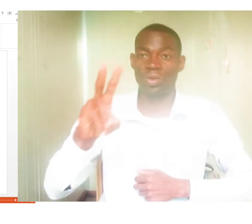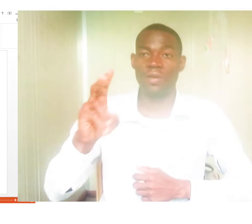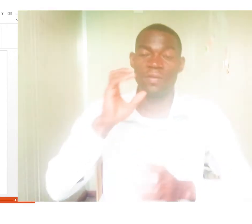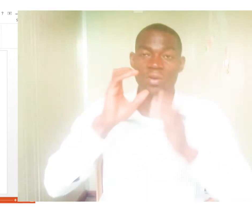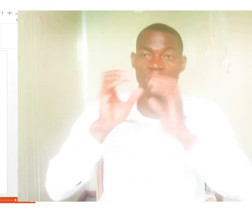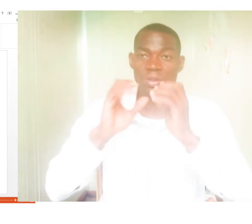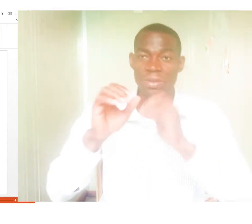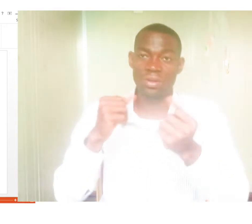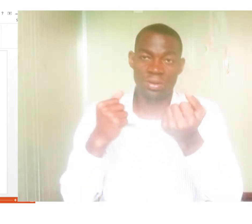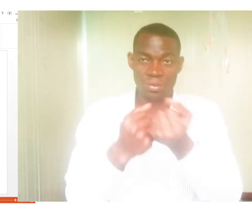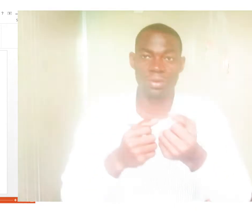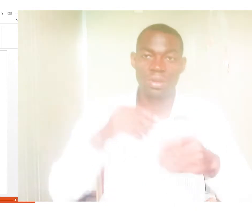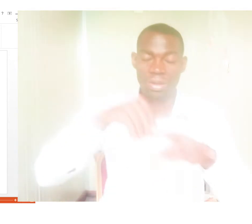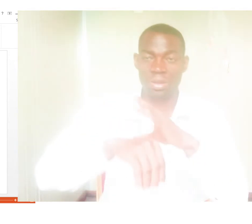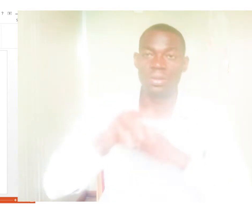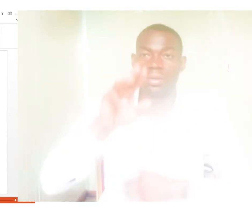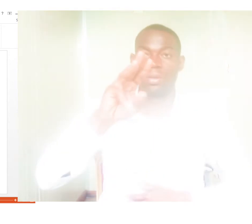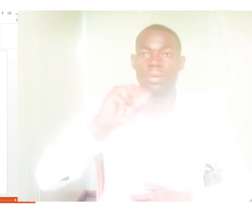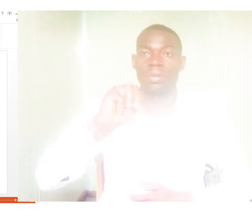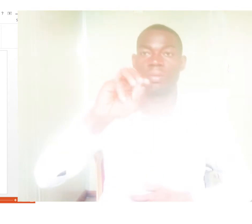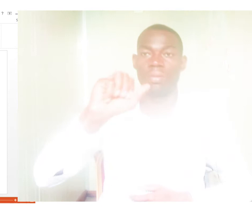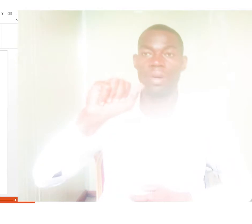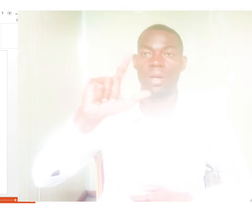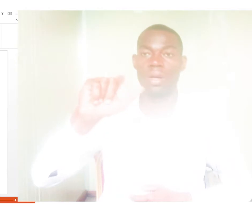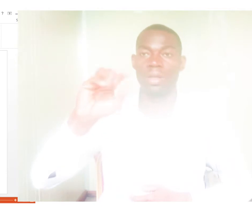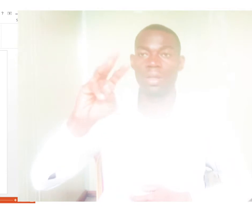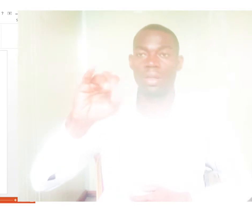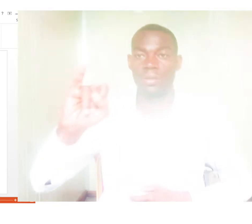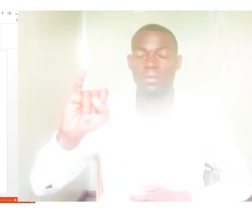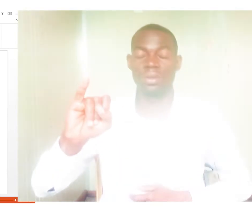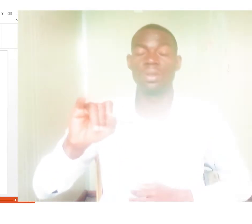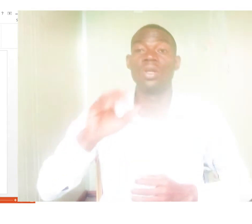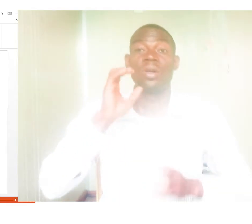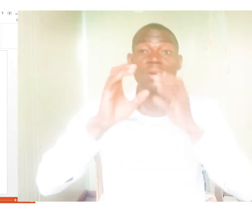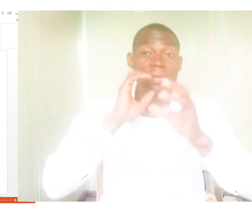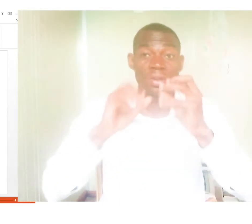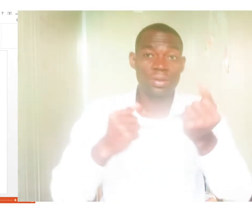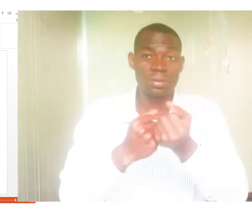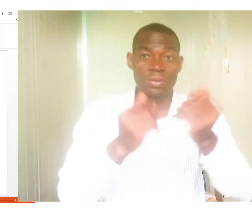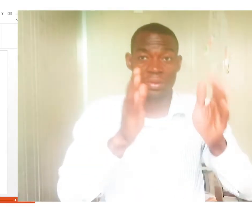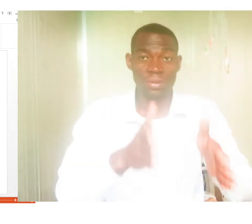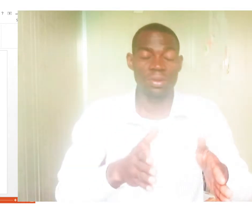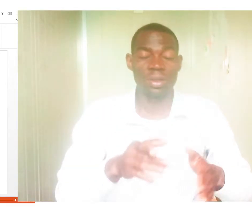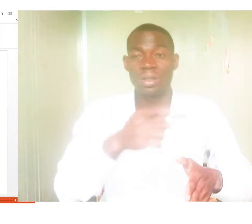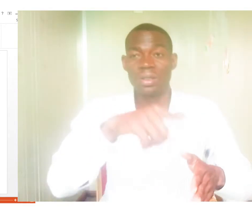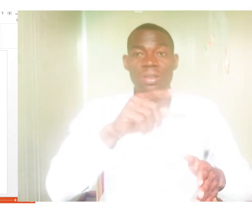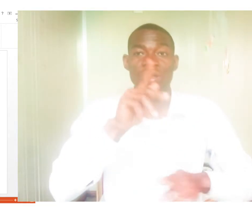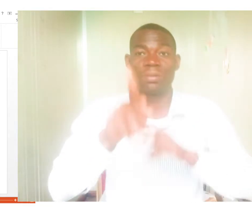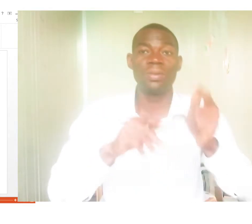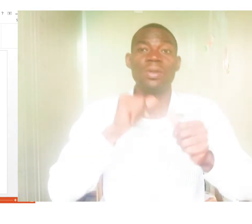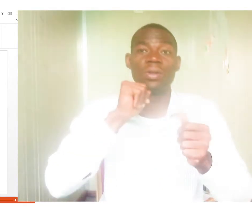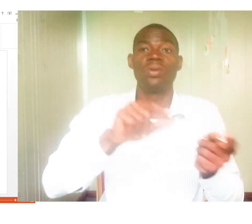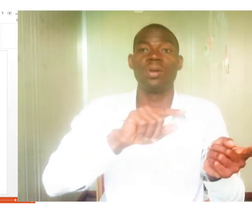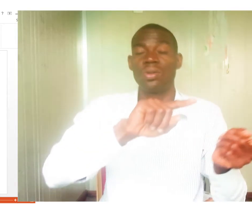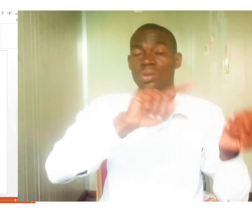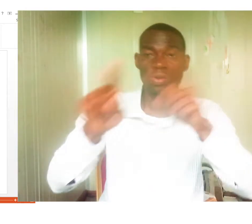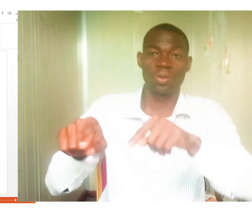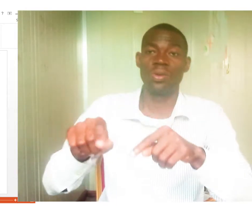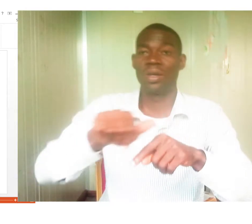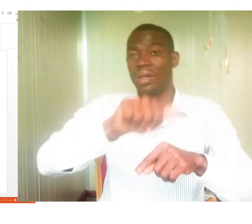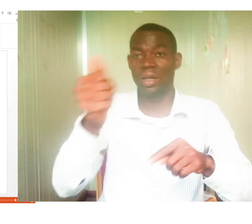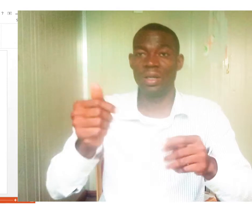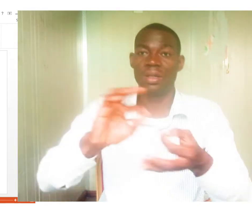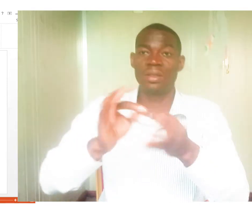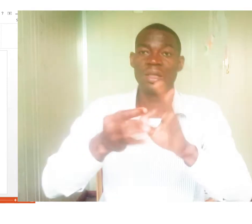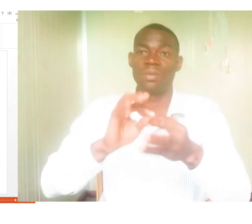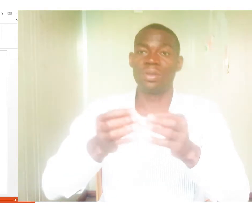The communication assistants or sign language users are people who have never attended any interpreting